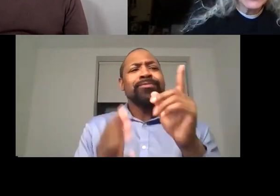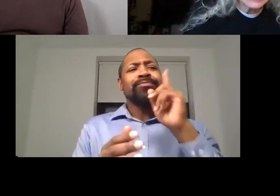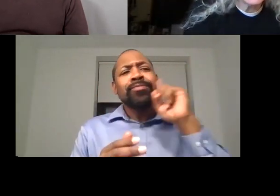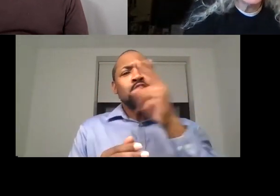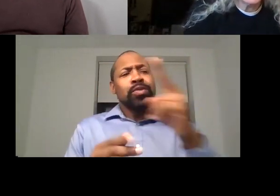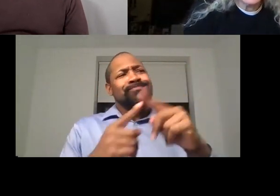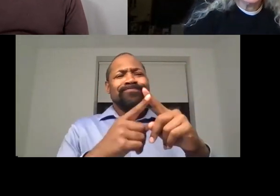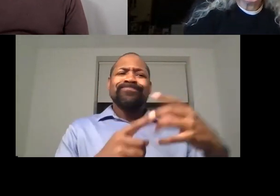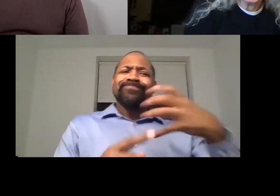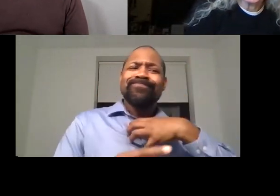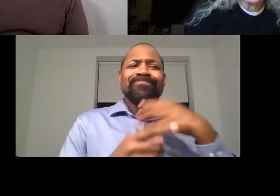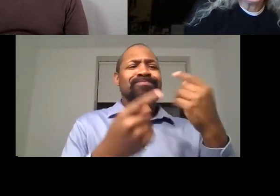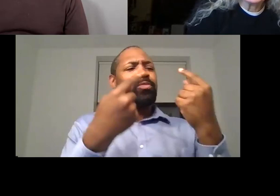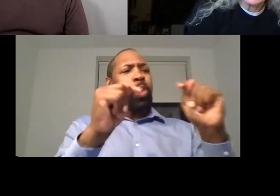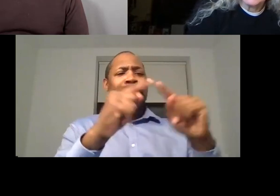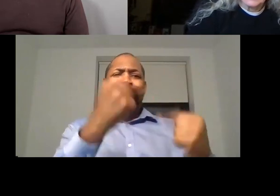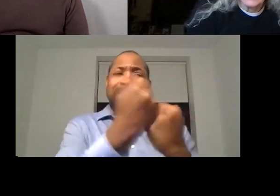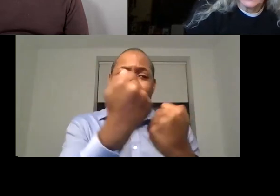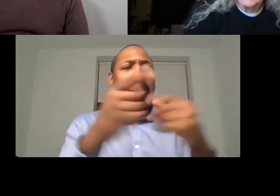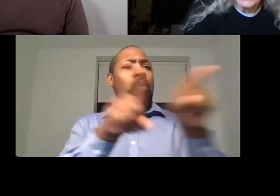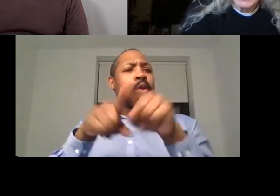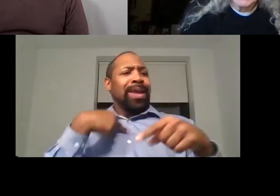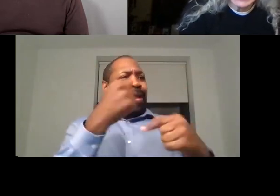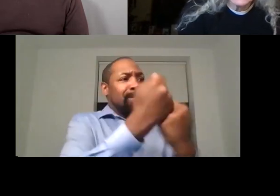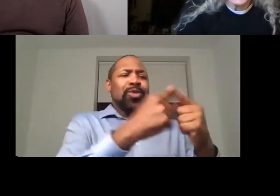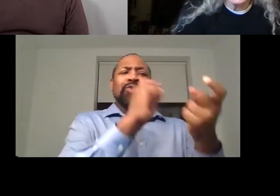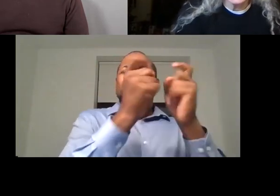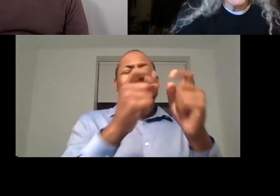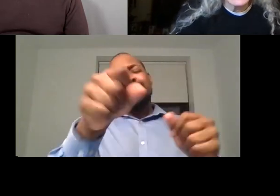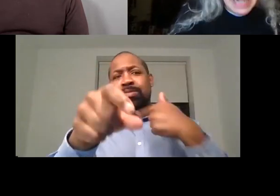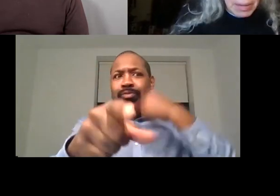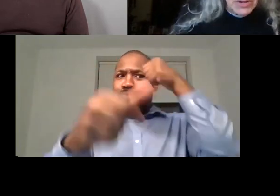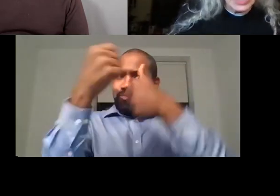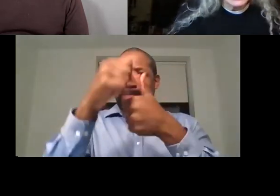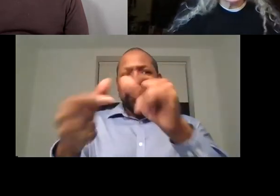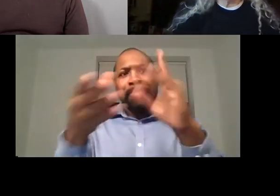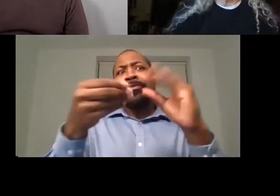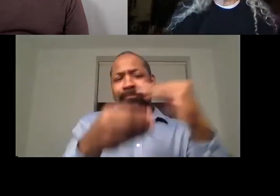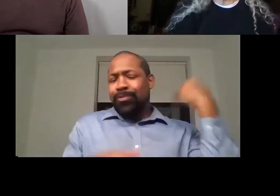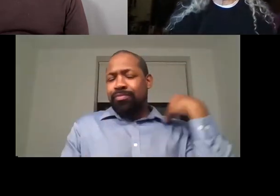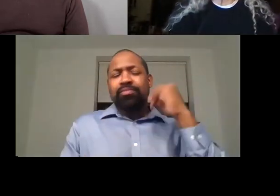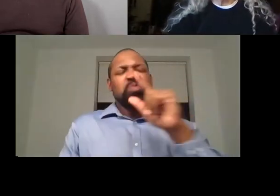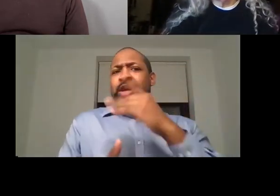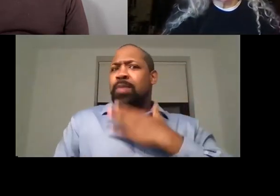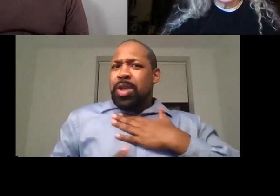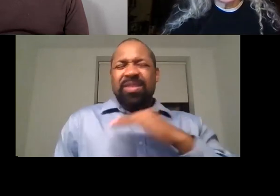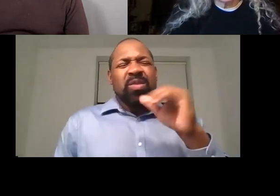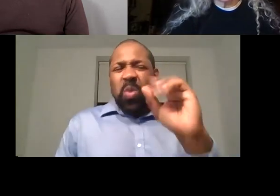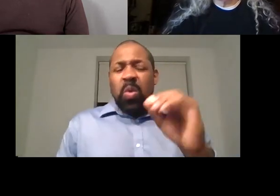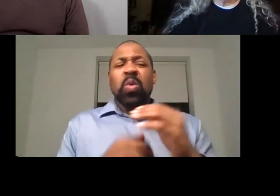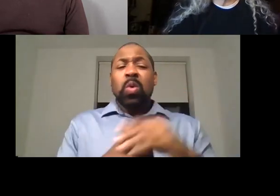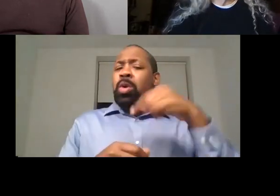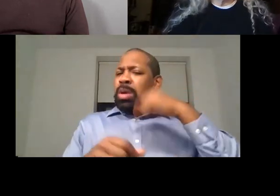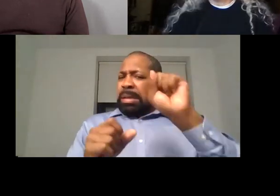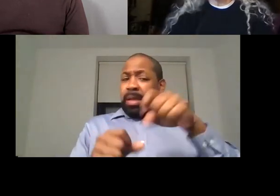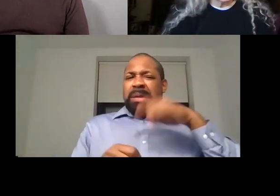being outdated. We need to have deaf and hard of hearing people actually complain about it and advocate for themselves.